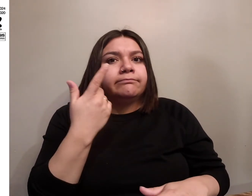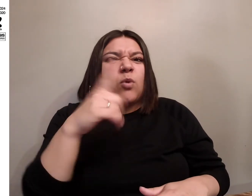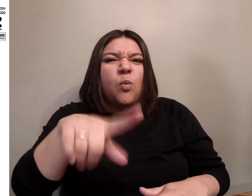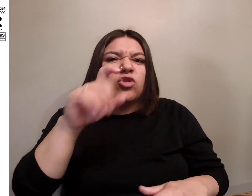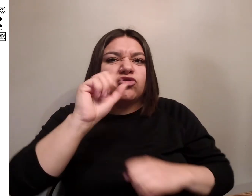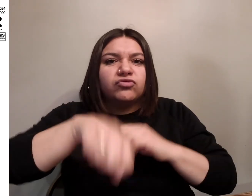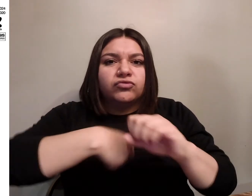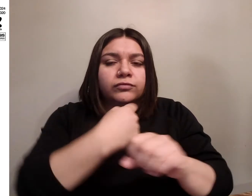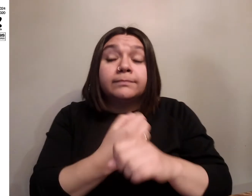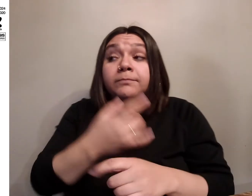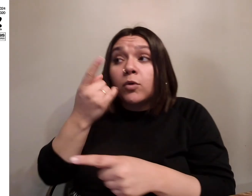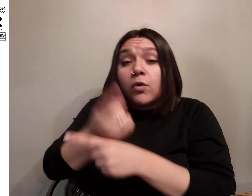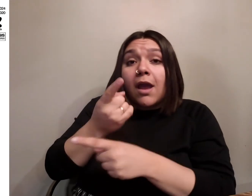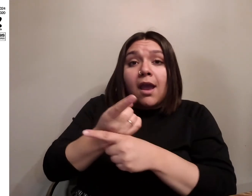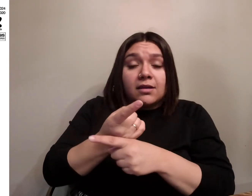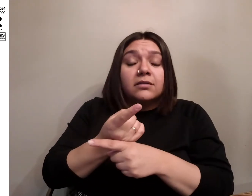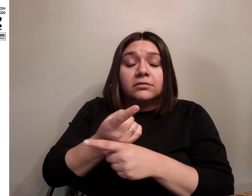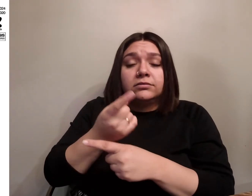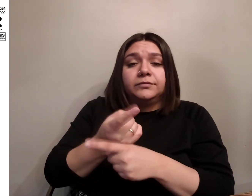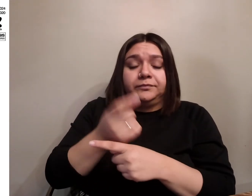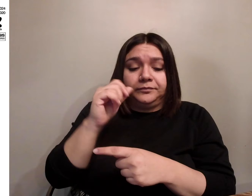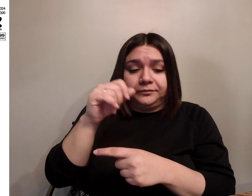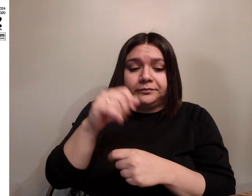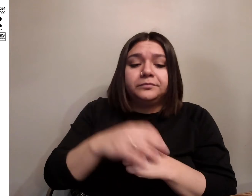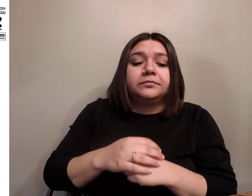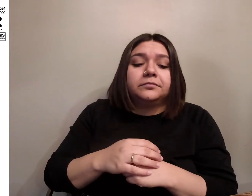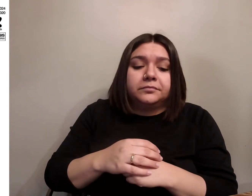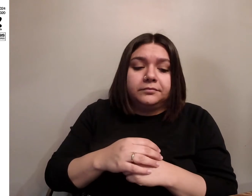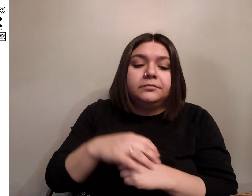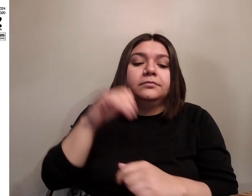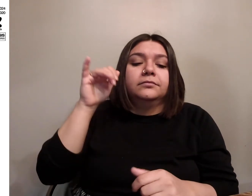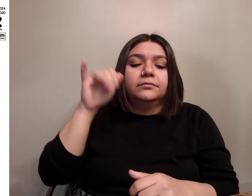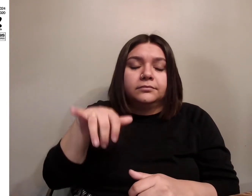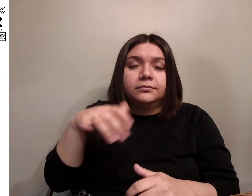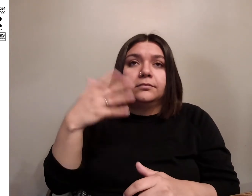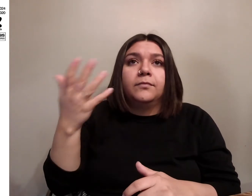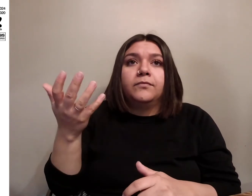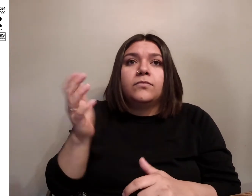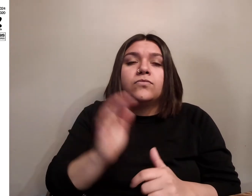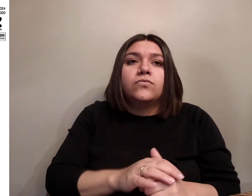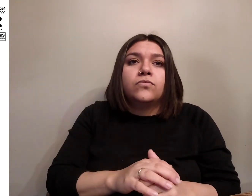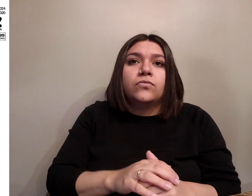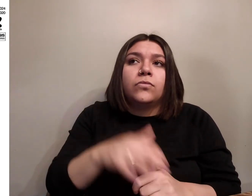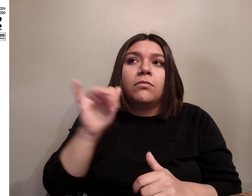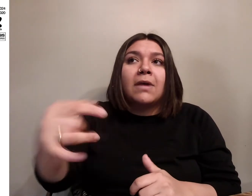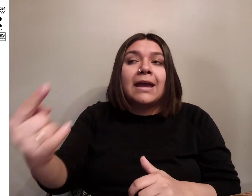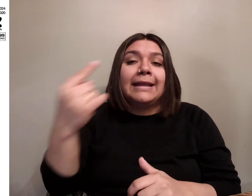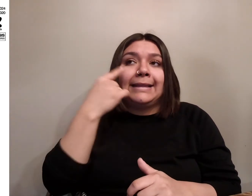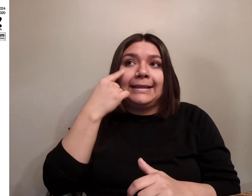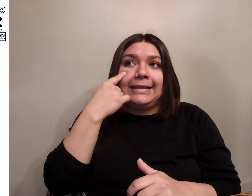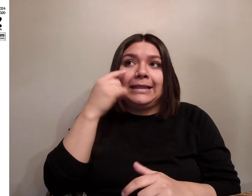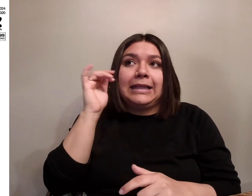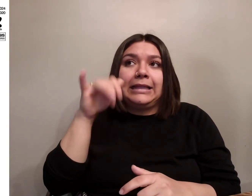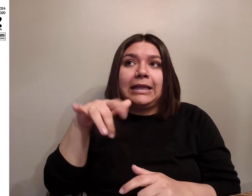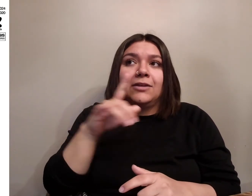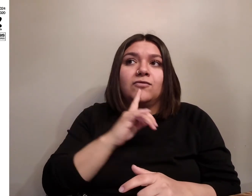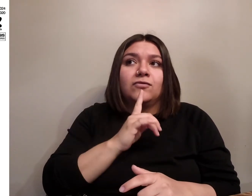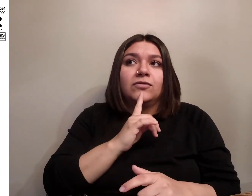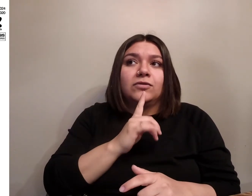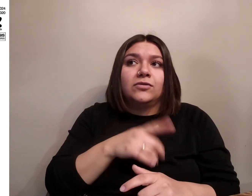for, let us say, a century. Yeah, yes, and that